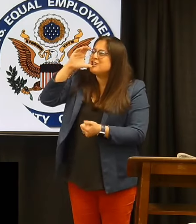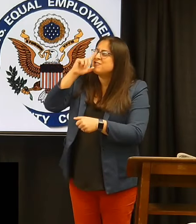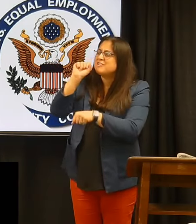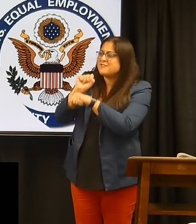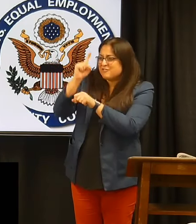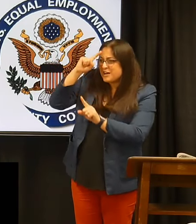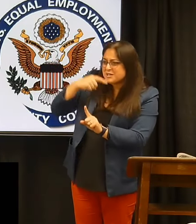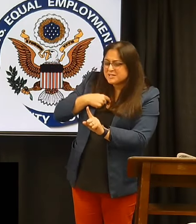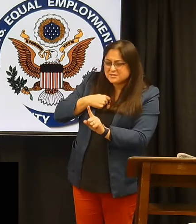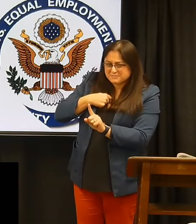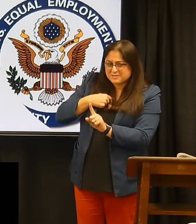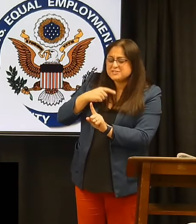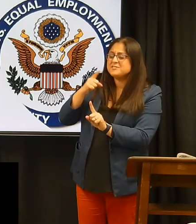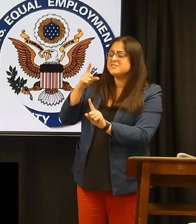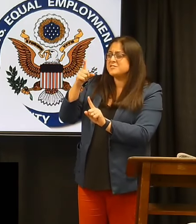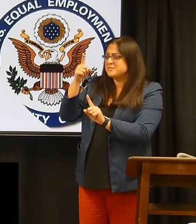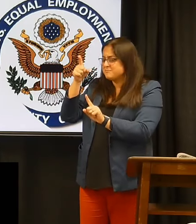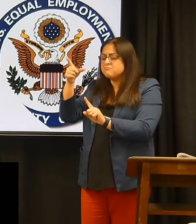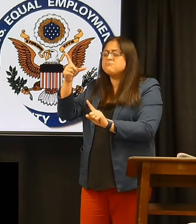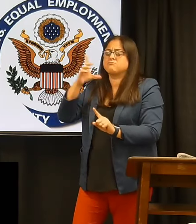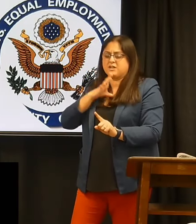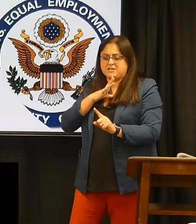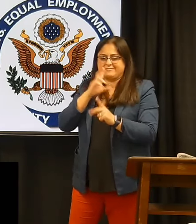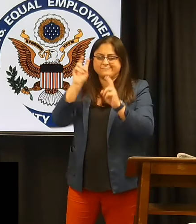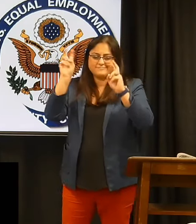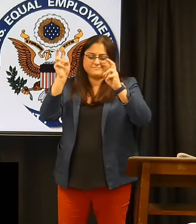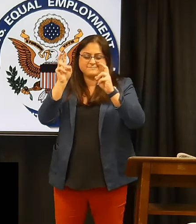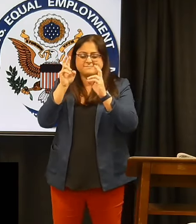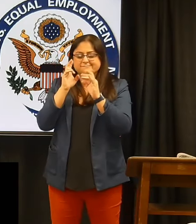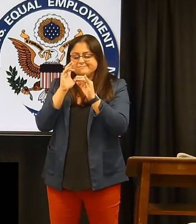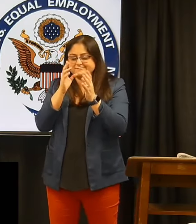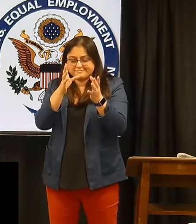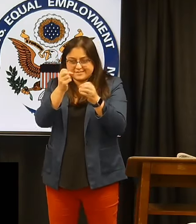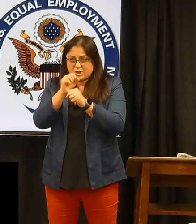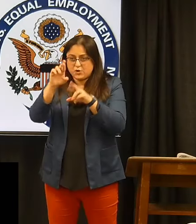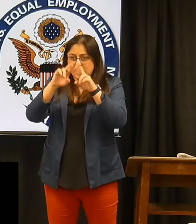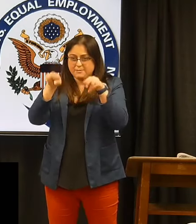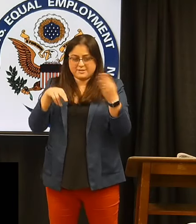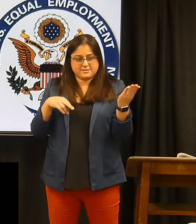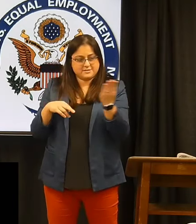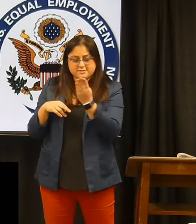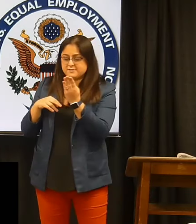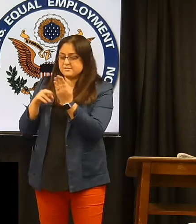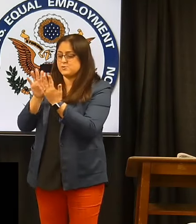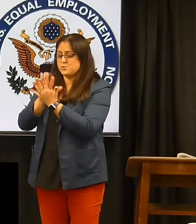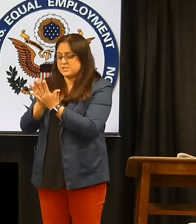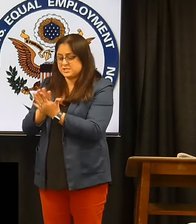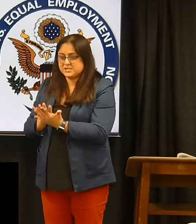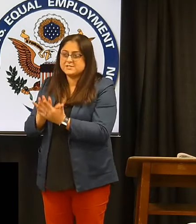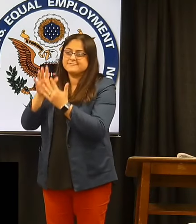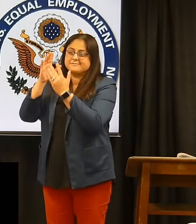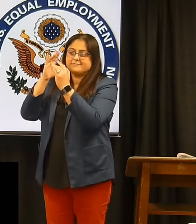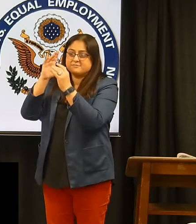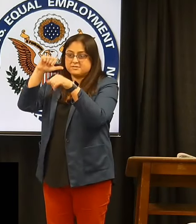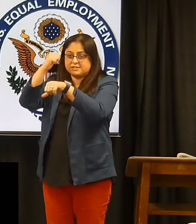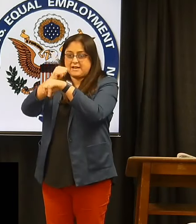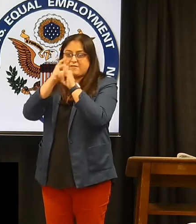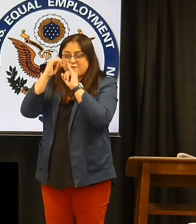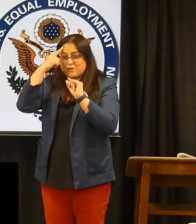If you're contact an employment agency whose job it is to help you find an agency, and they get or to find a job, they get your resume, and